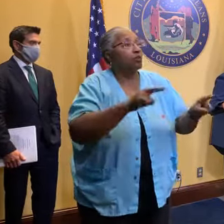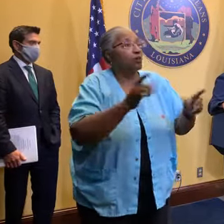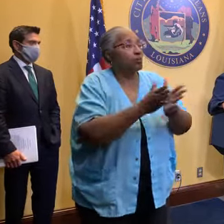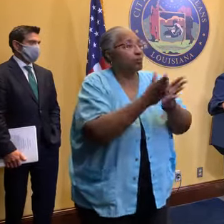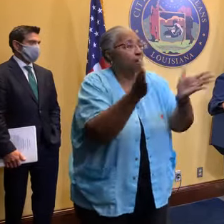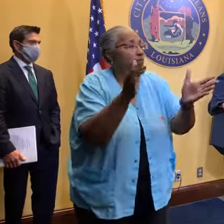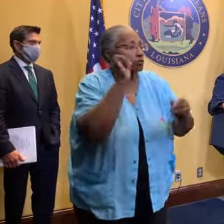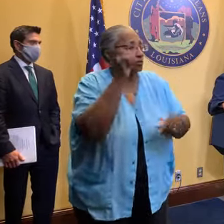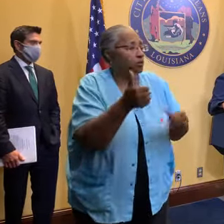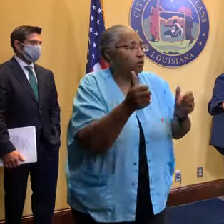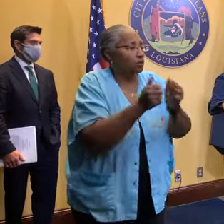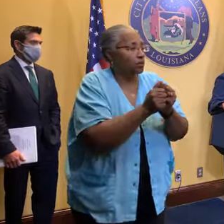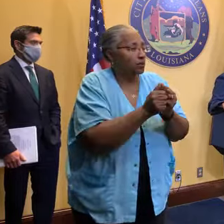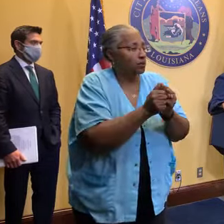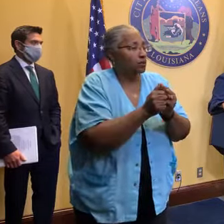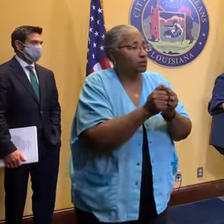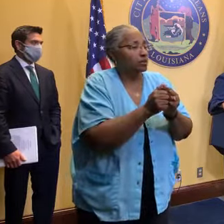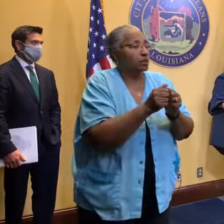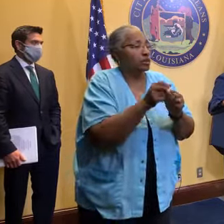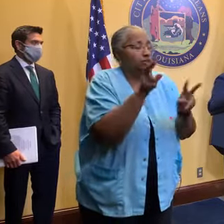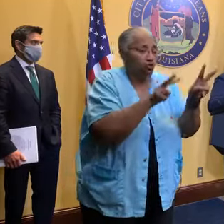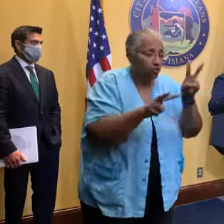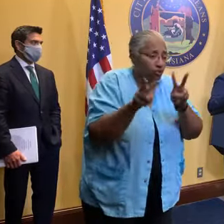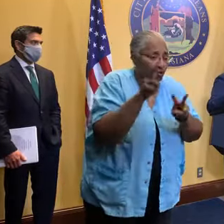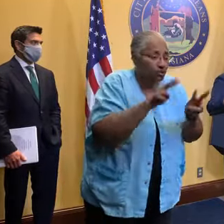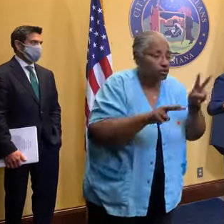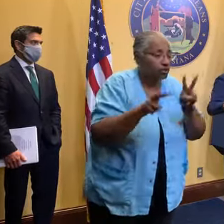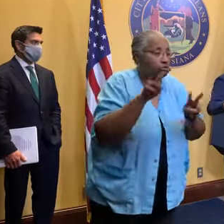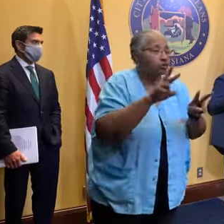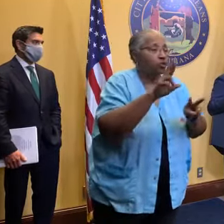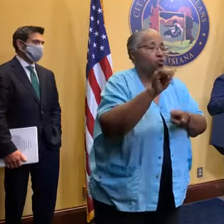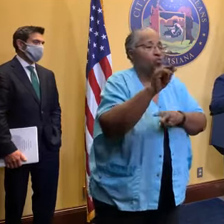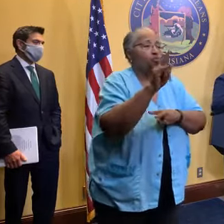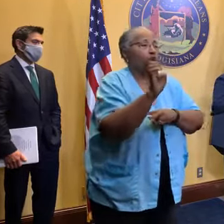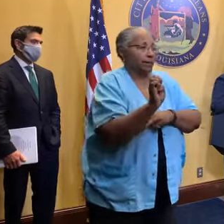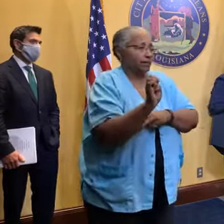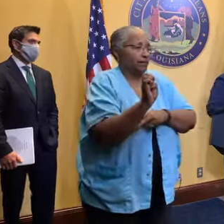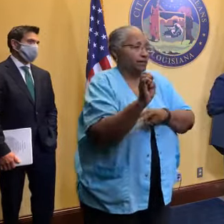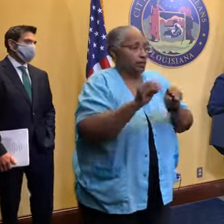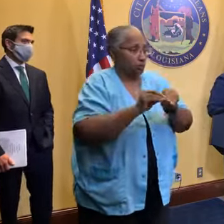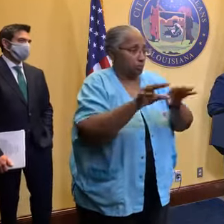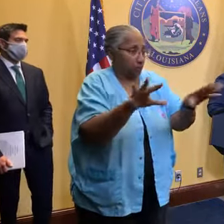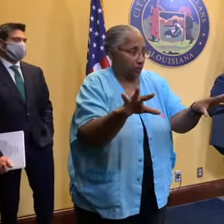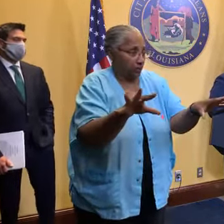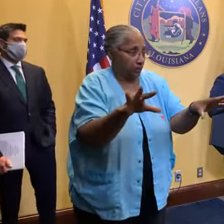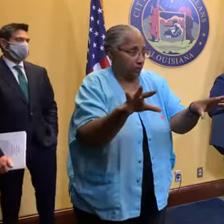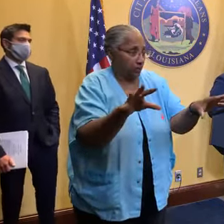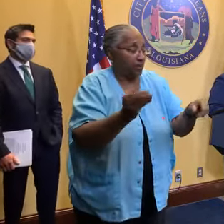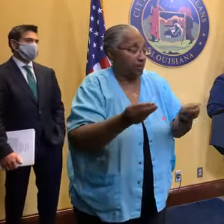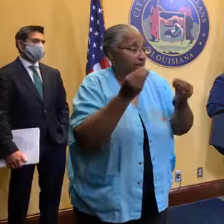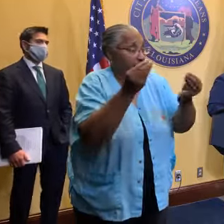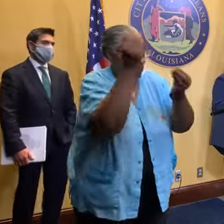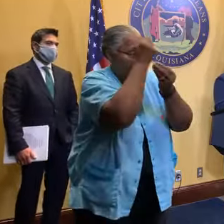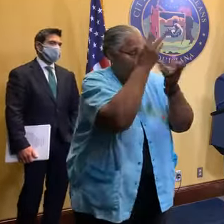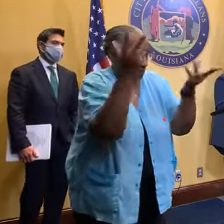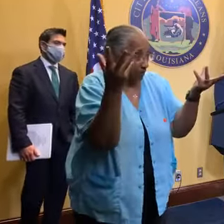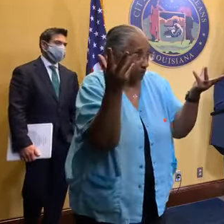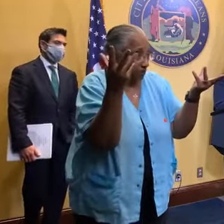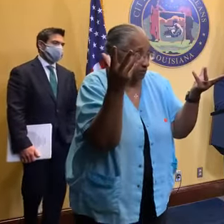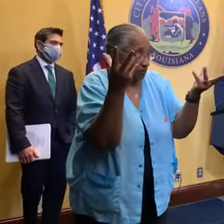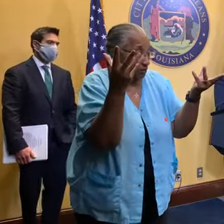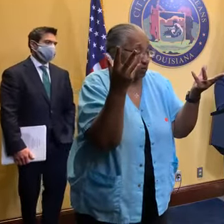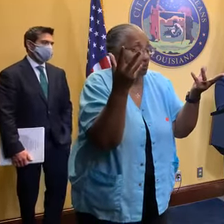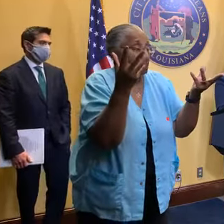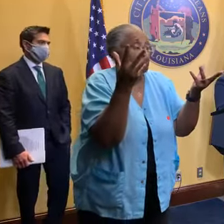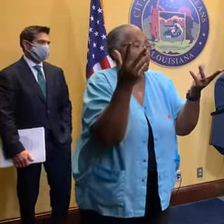tomorrow with just looking at the rate of spread, kind of giving you all a sense of, and really a bird's eye